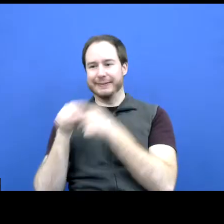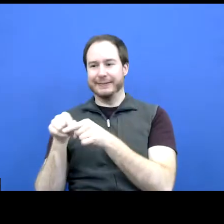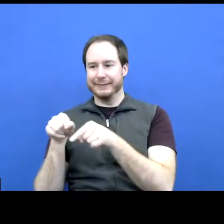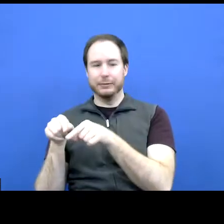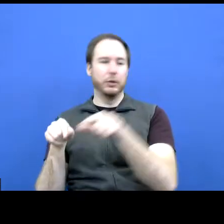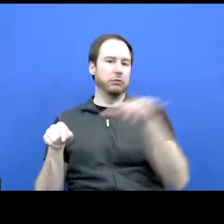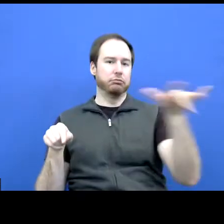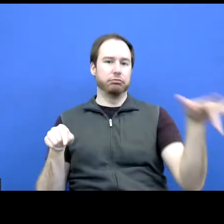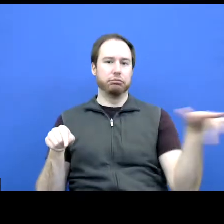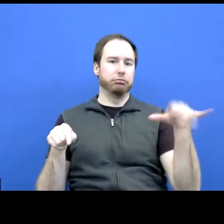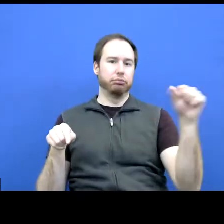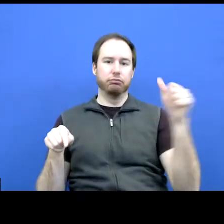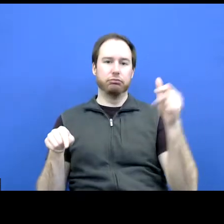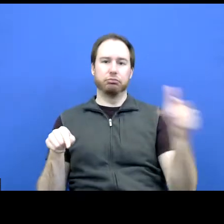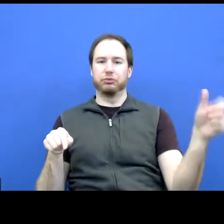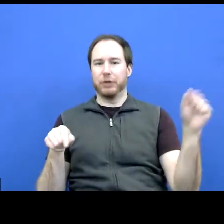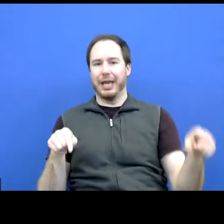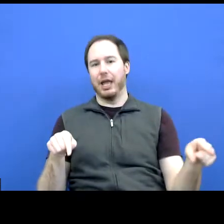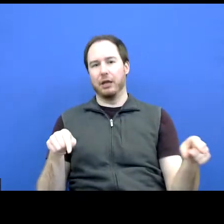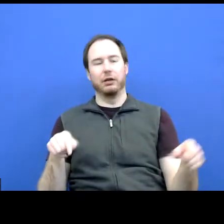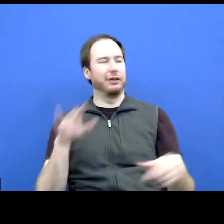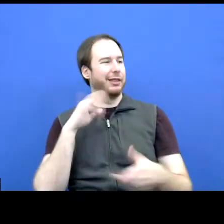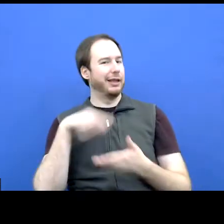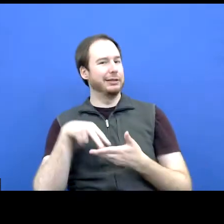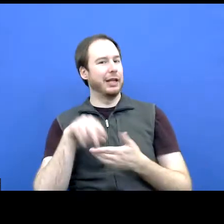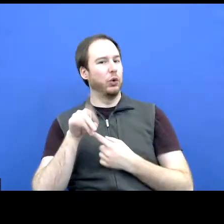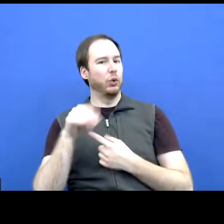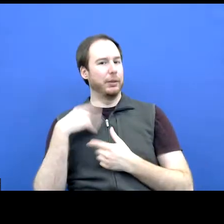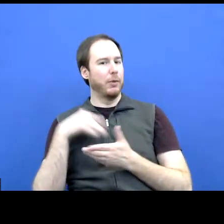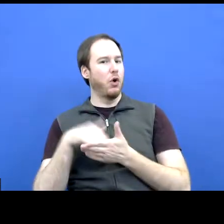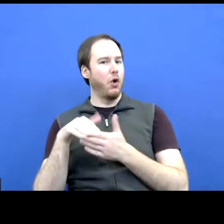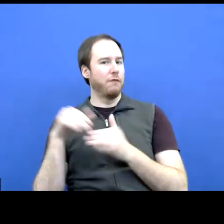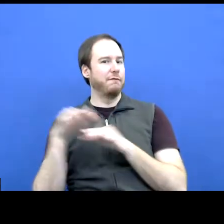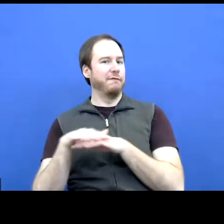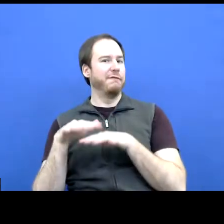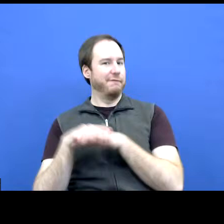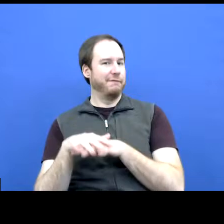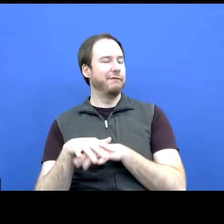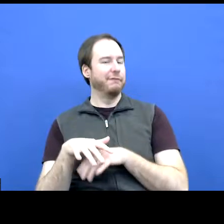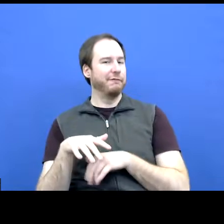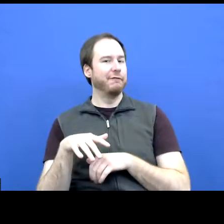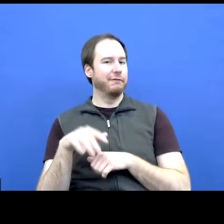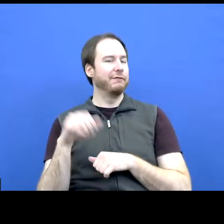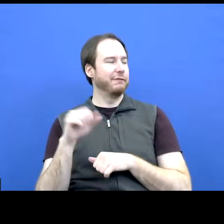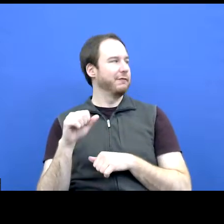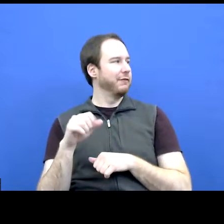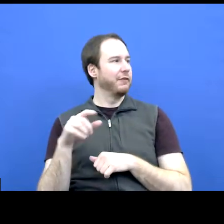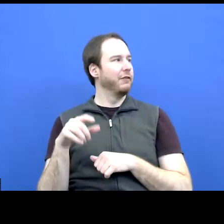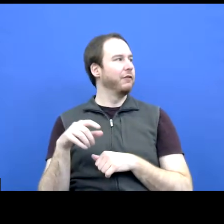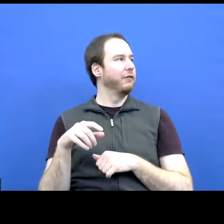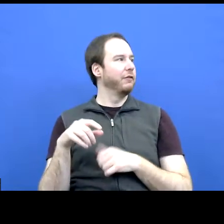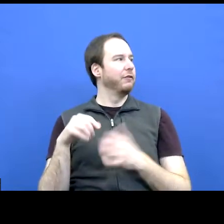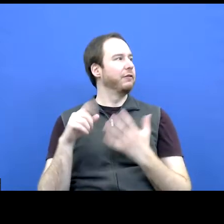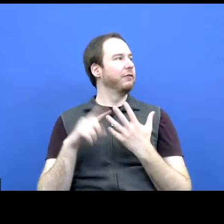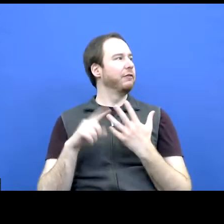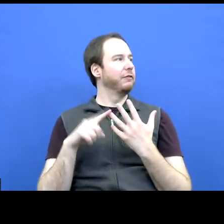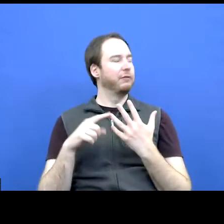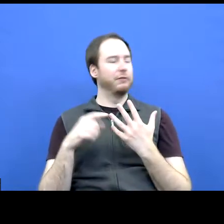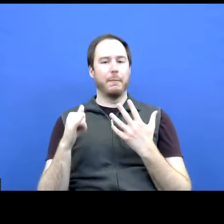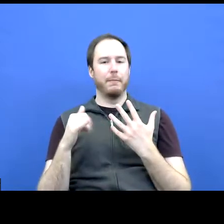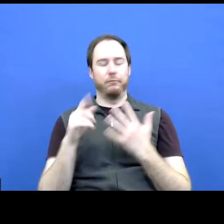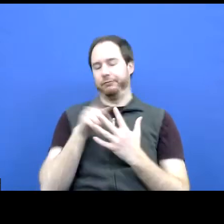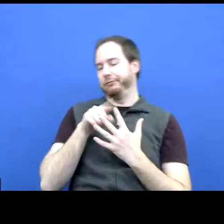of that portion of the plaza. Yeah. The dance studio is nice up there. Right, Yeah. exactly. And the Play Palace there. Yeah.